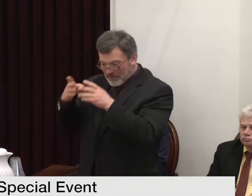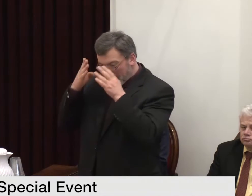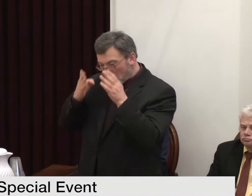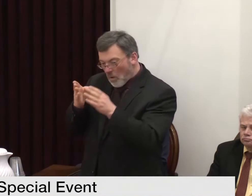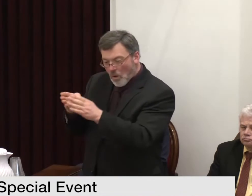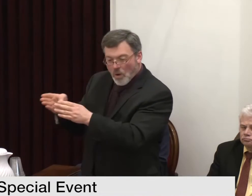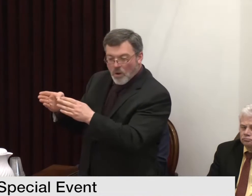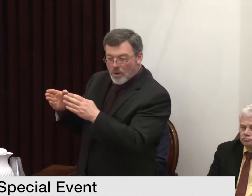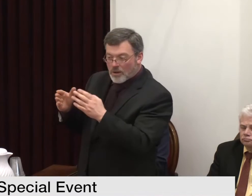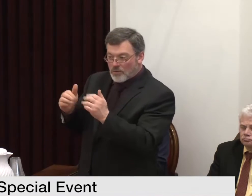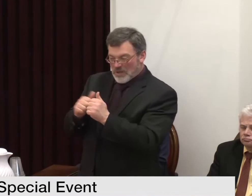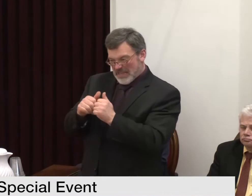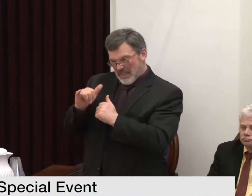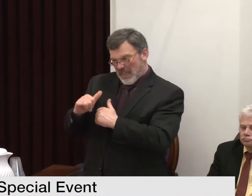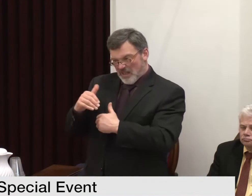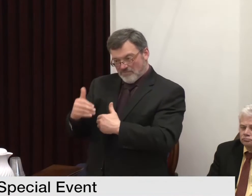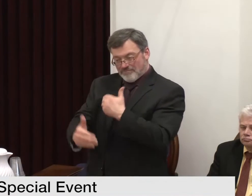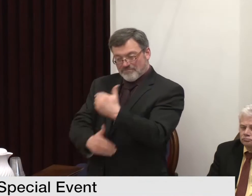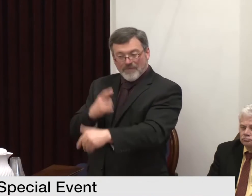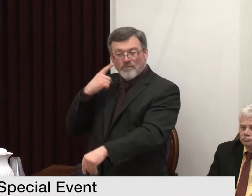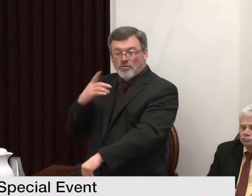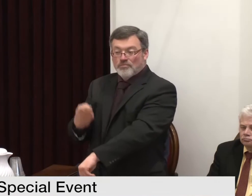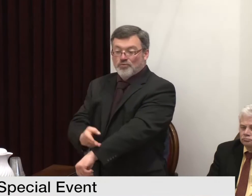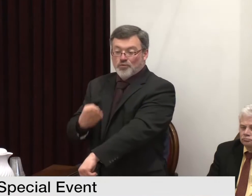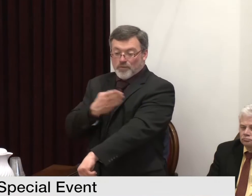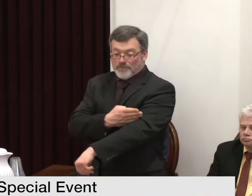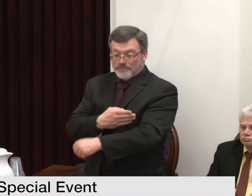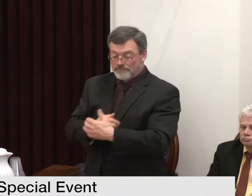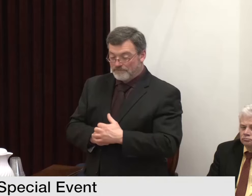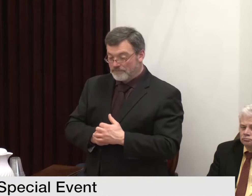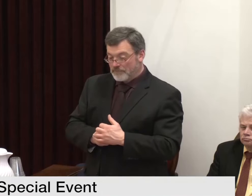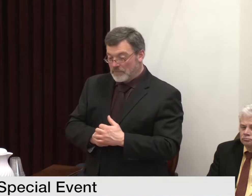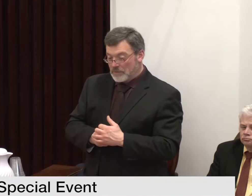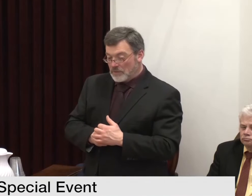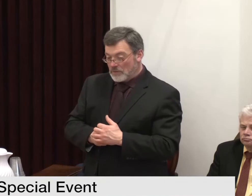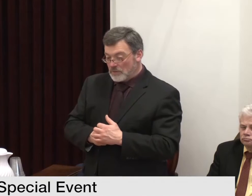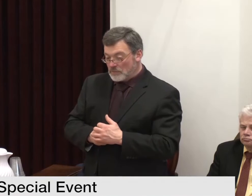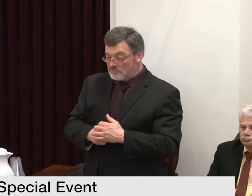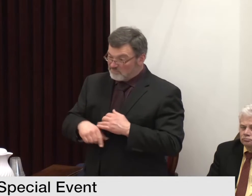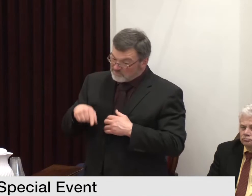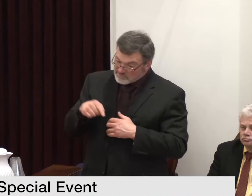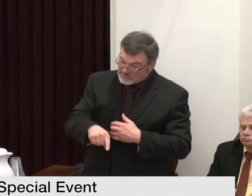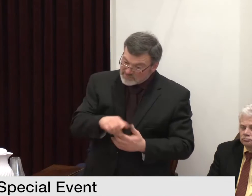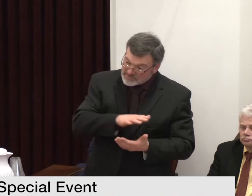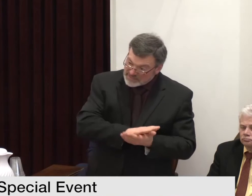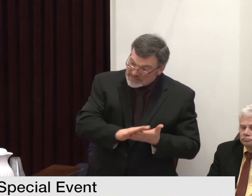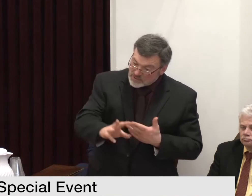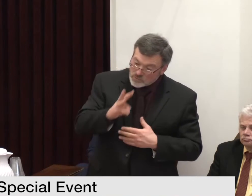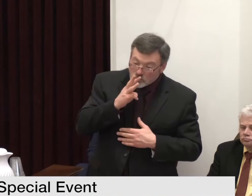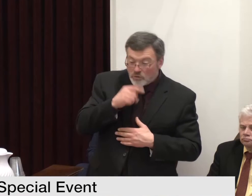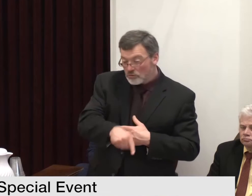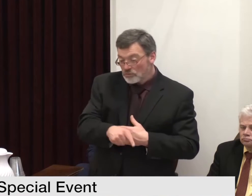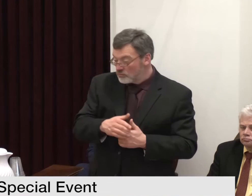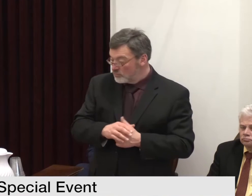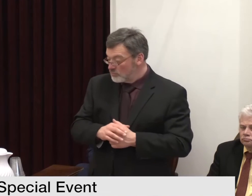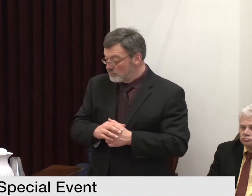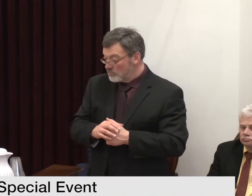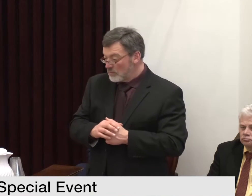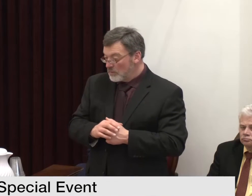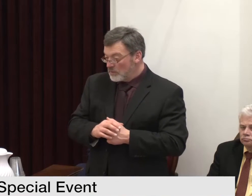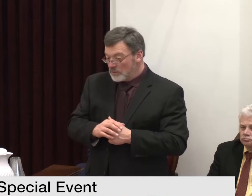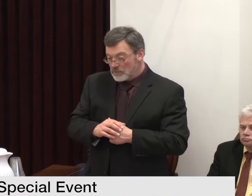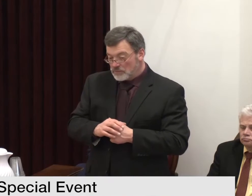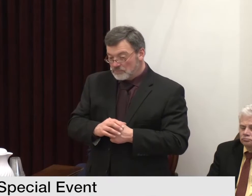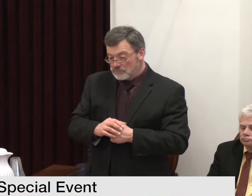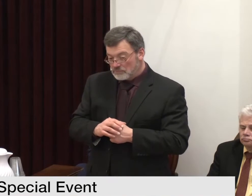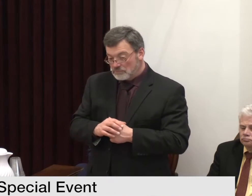Look no further than our clean water plan. By doing the work to assess total need, we plan projects